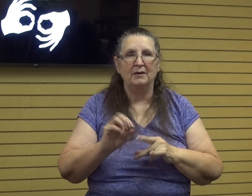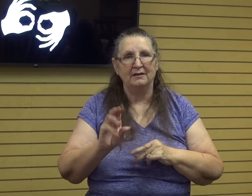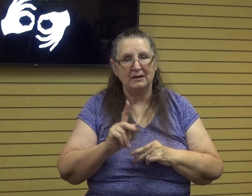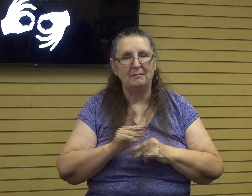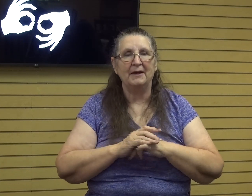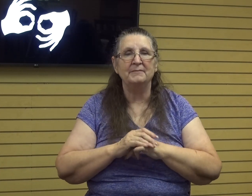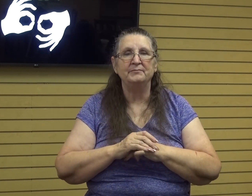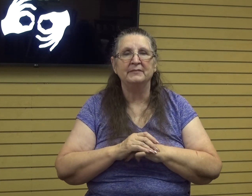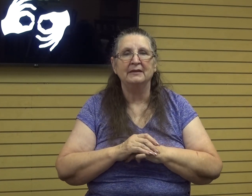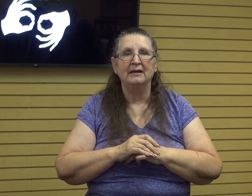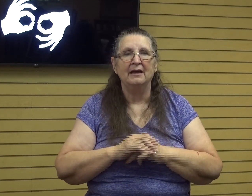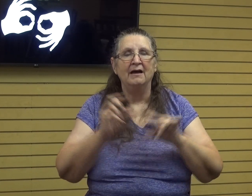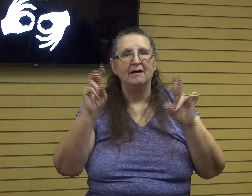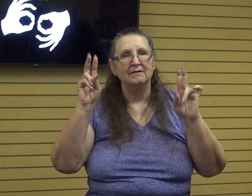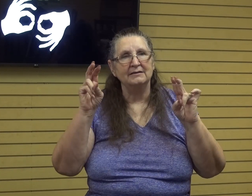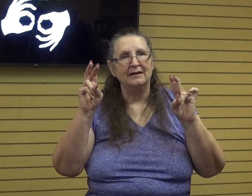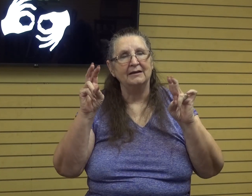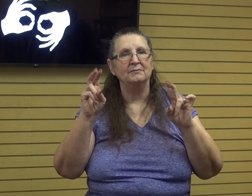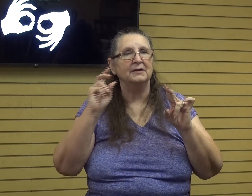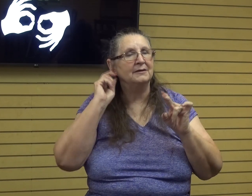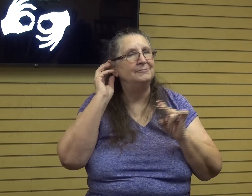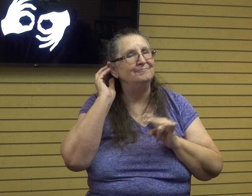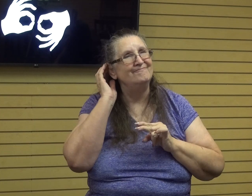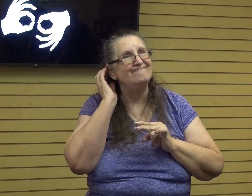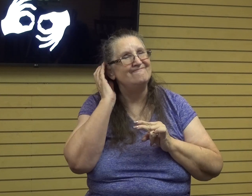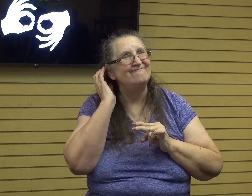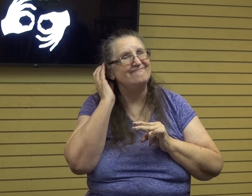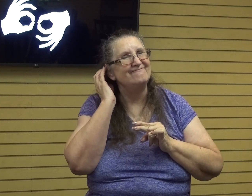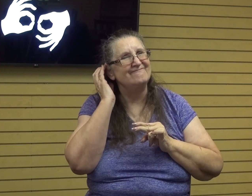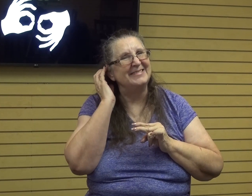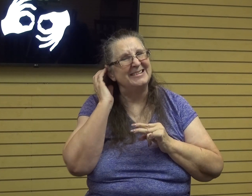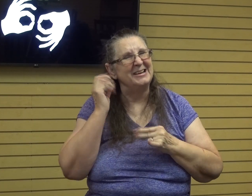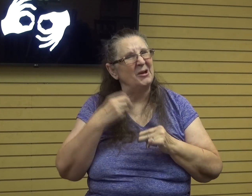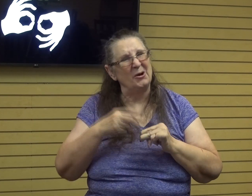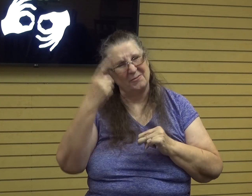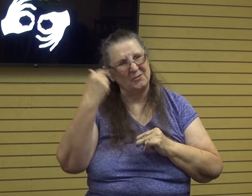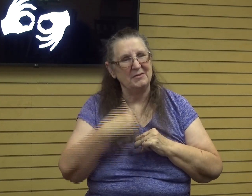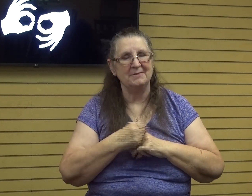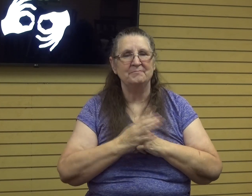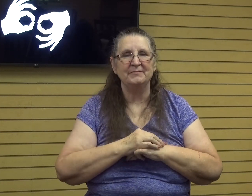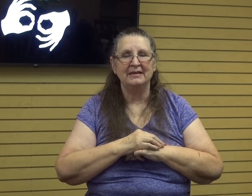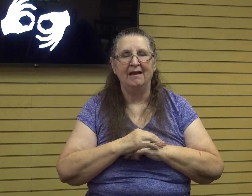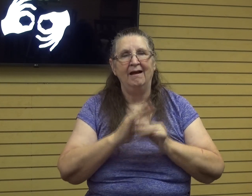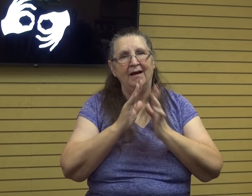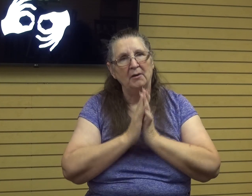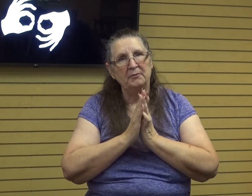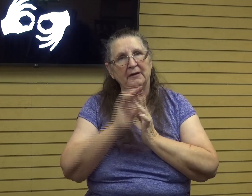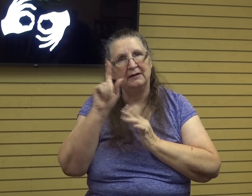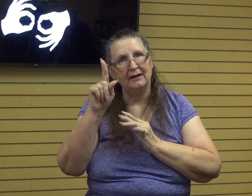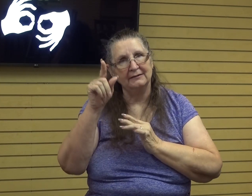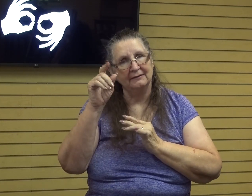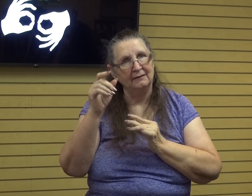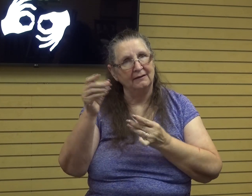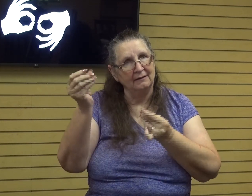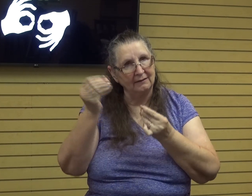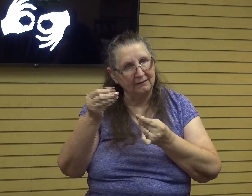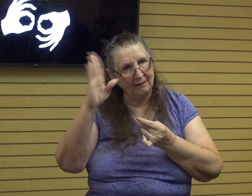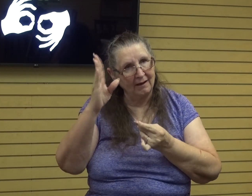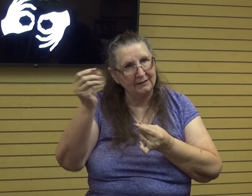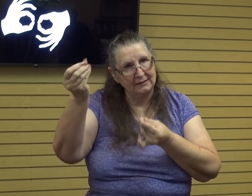finding a topic or a verse for this devotional, it was kind of hard for me. I prayed and I asked for God for wisdom and discernment, just